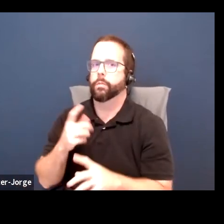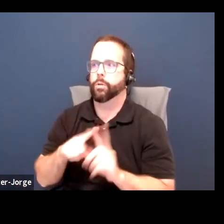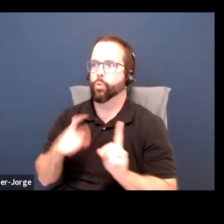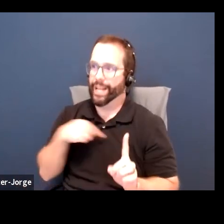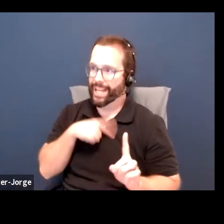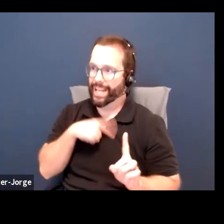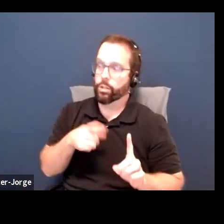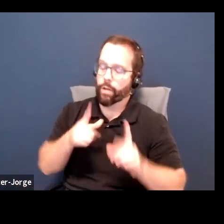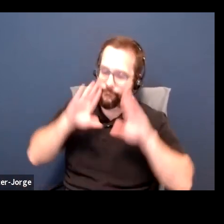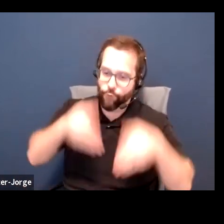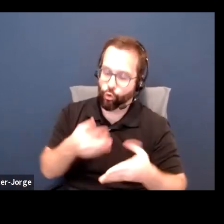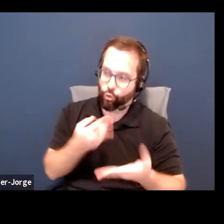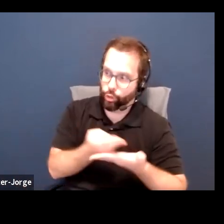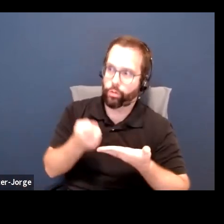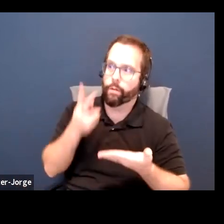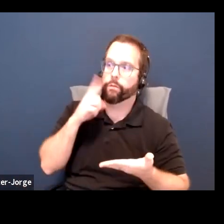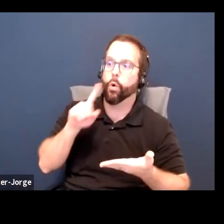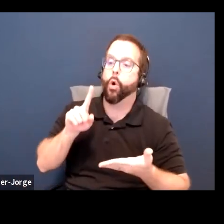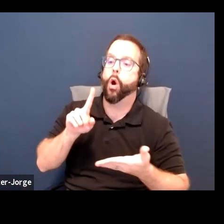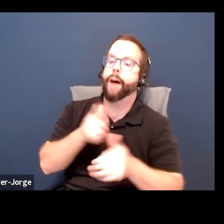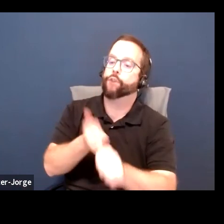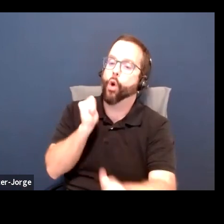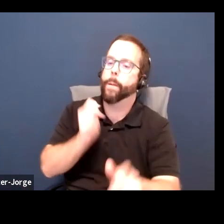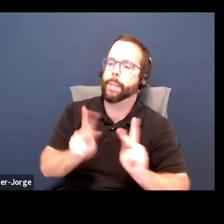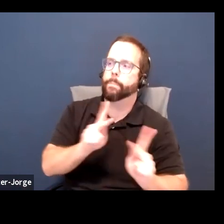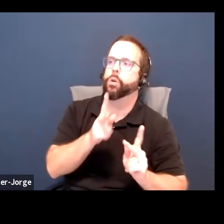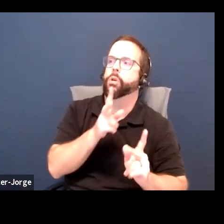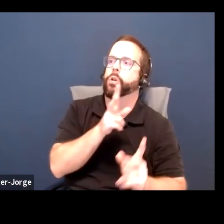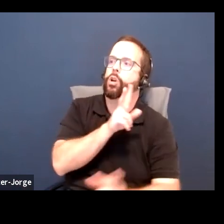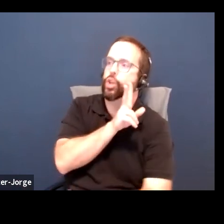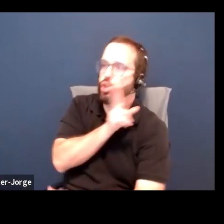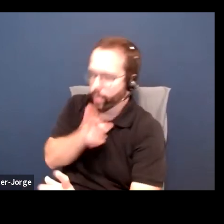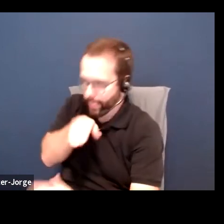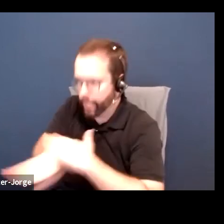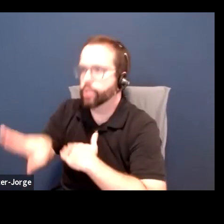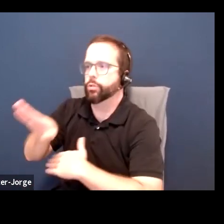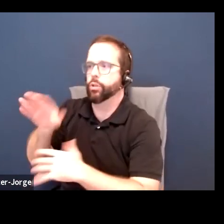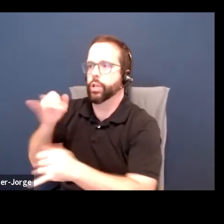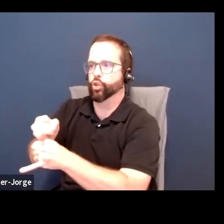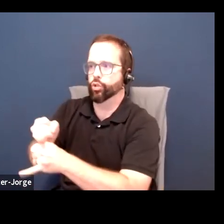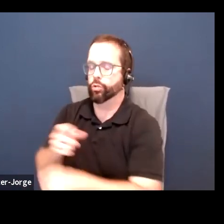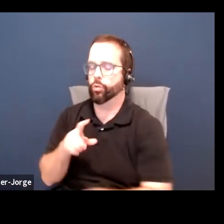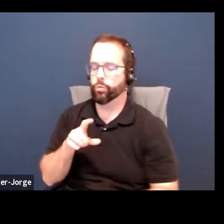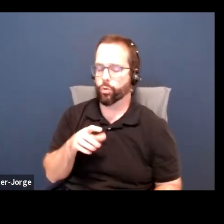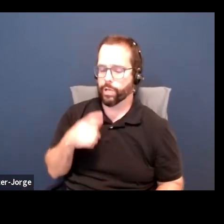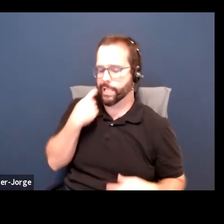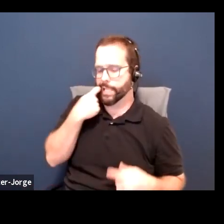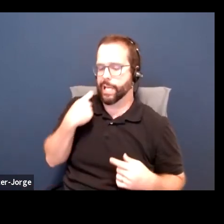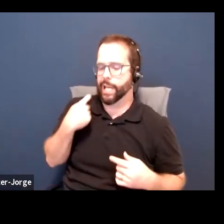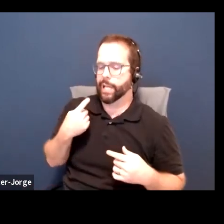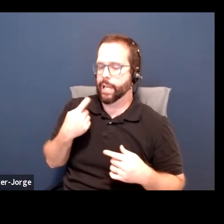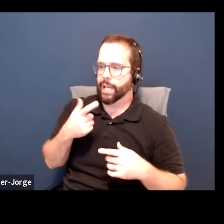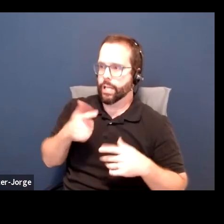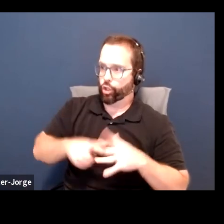place. I do think these steps and these initial investments in expanding home